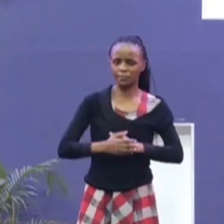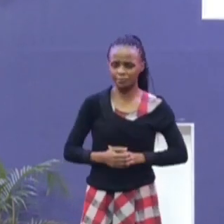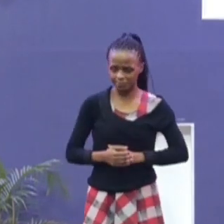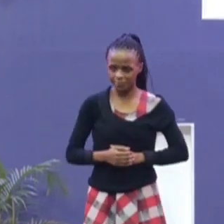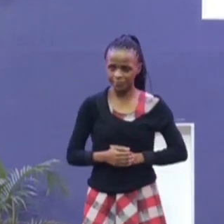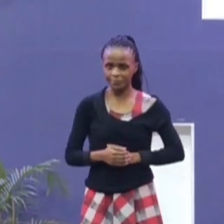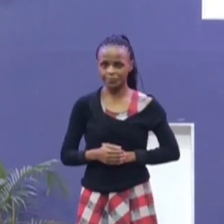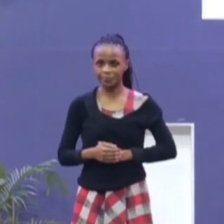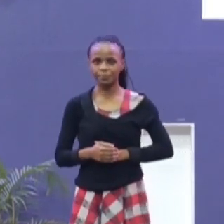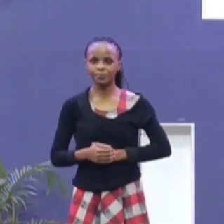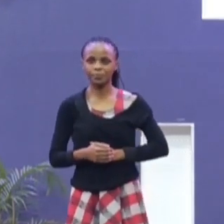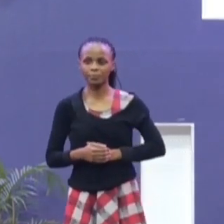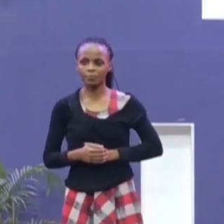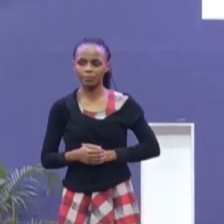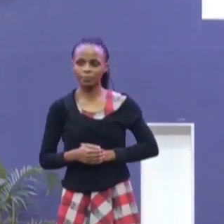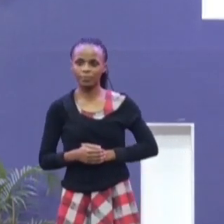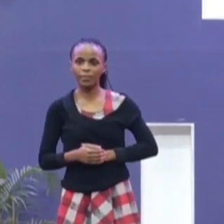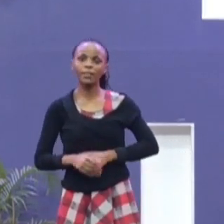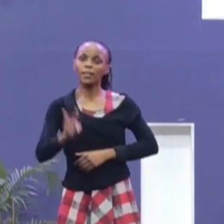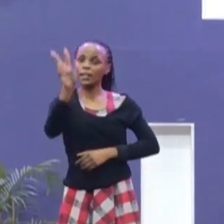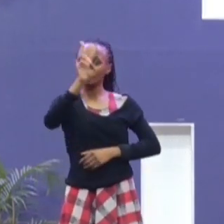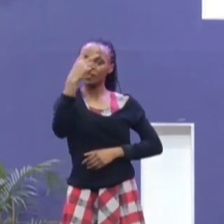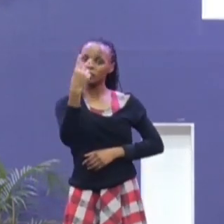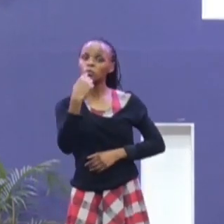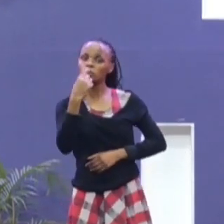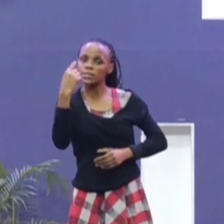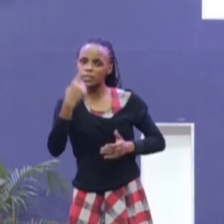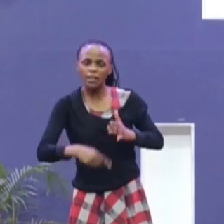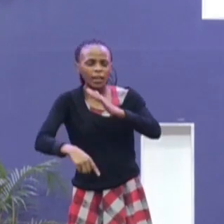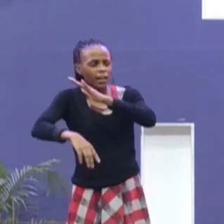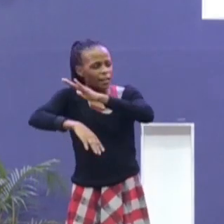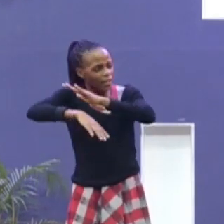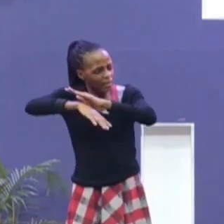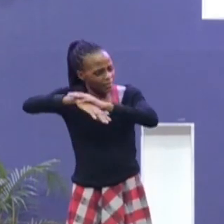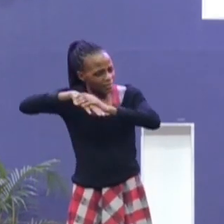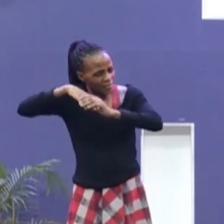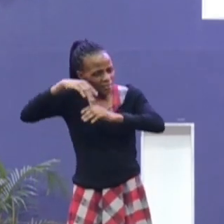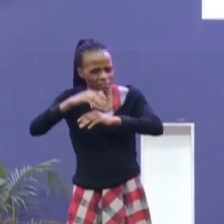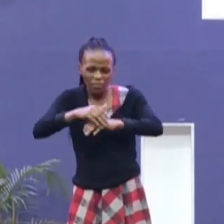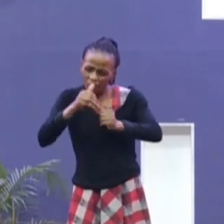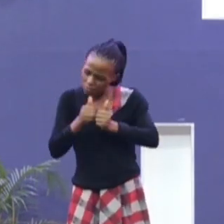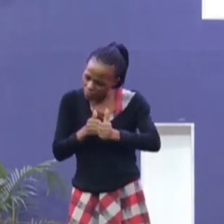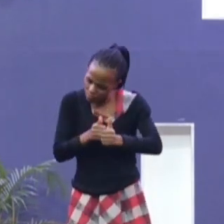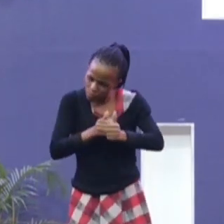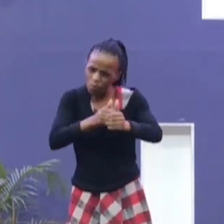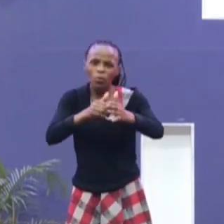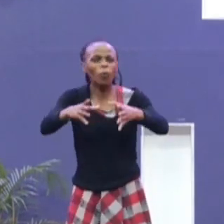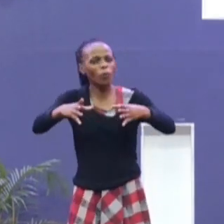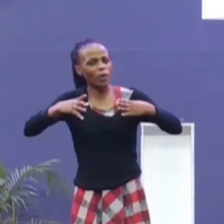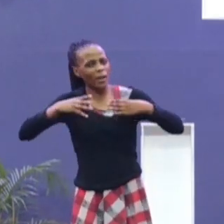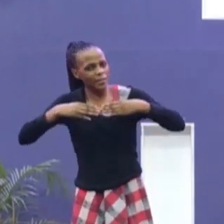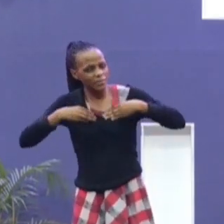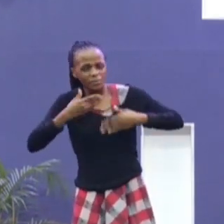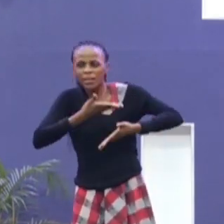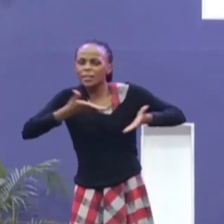and behavior. Verse 2. Do not conform any longer to the pattern of